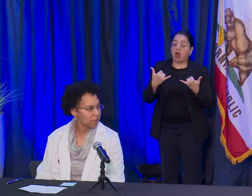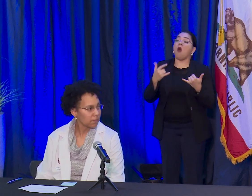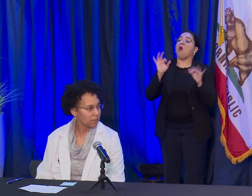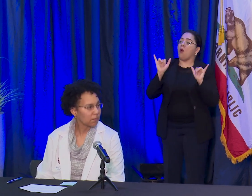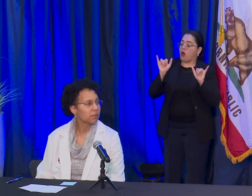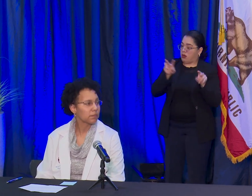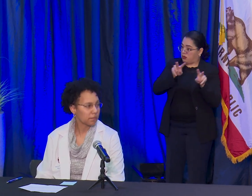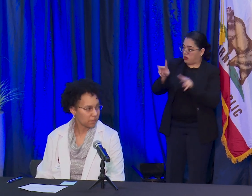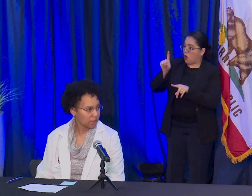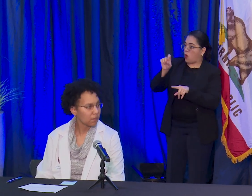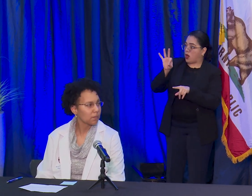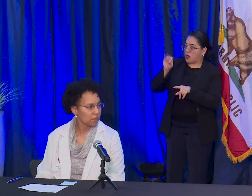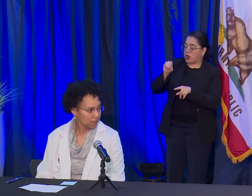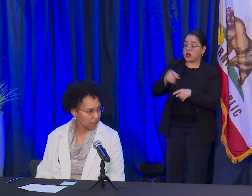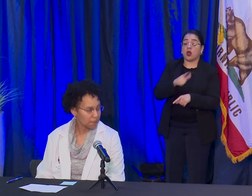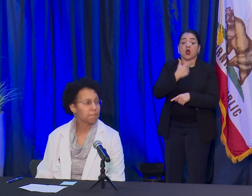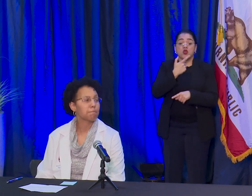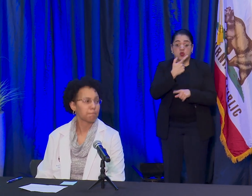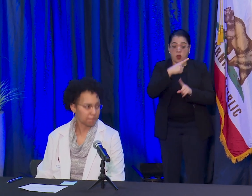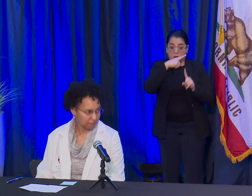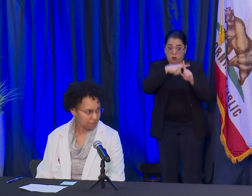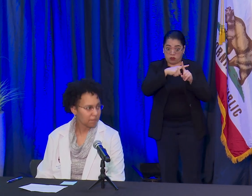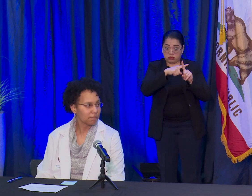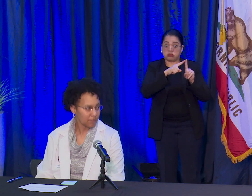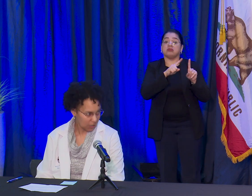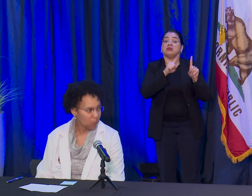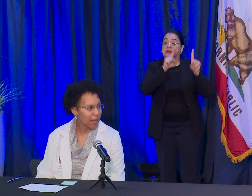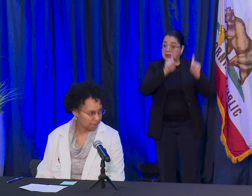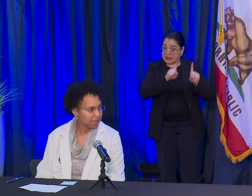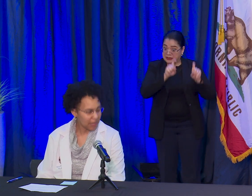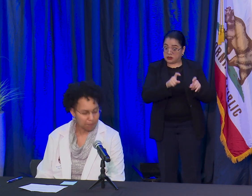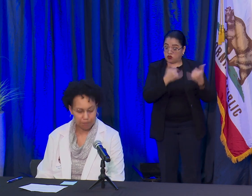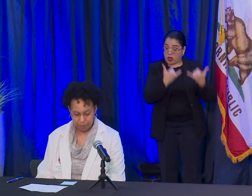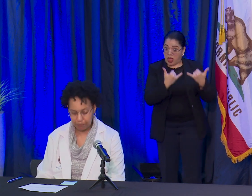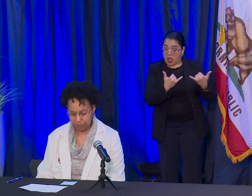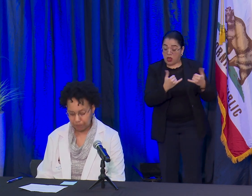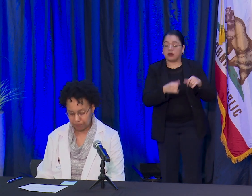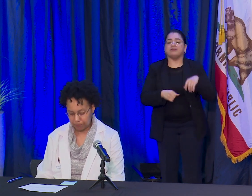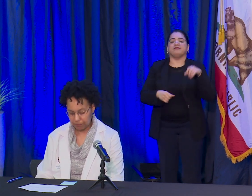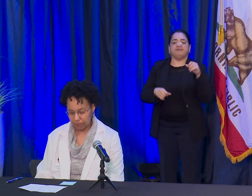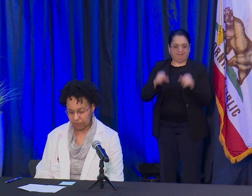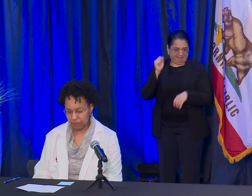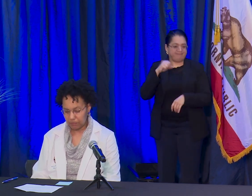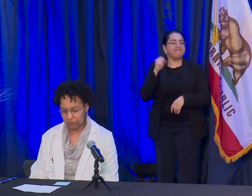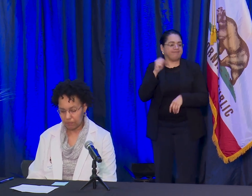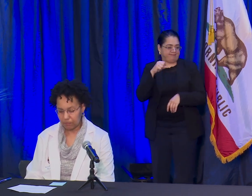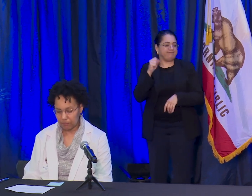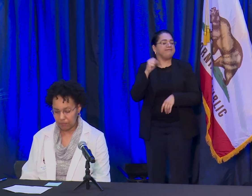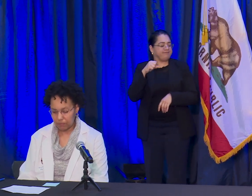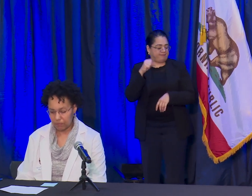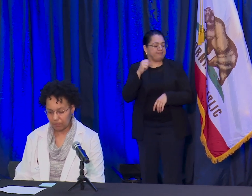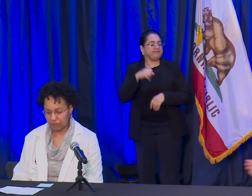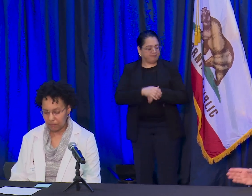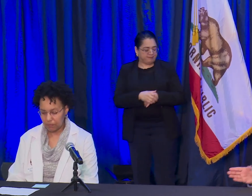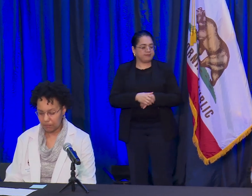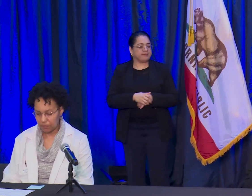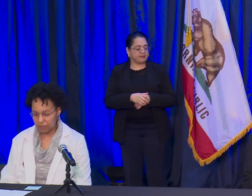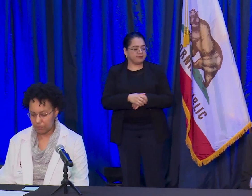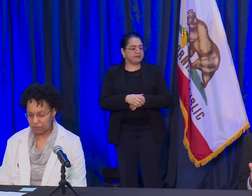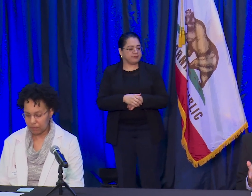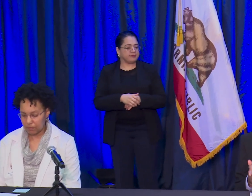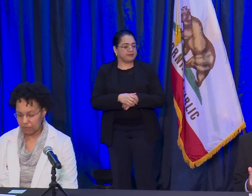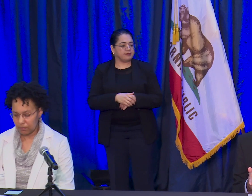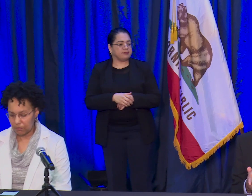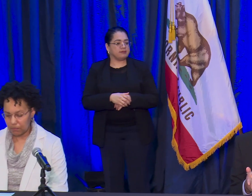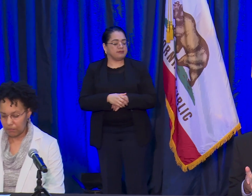know we have 21 confirmed positive cases as of right now. Is that correct? Yep. Okay. And I think the important thing on that issue